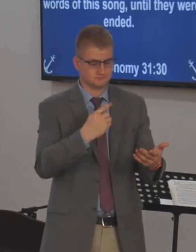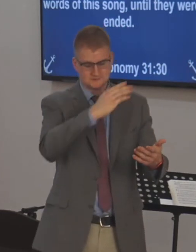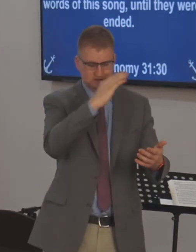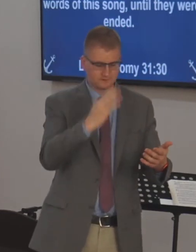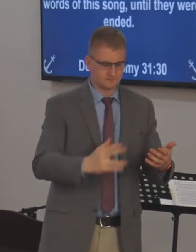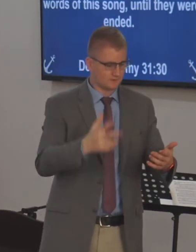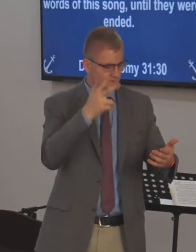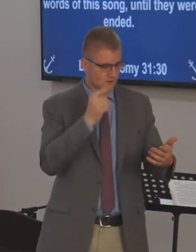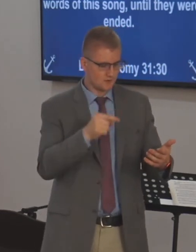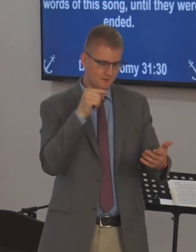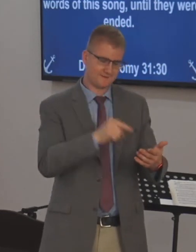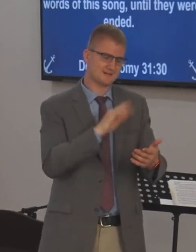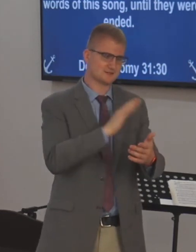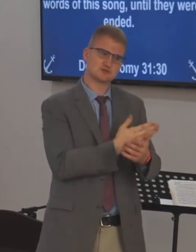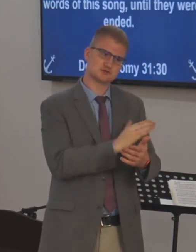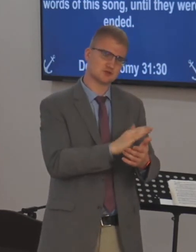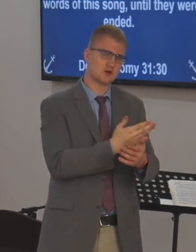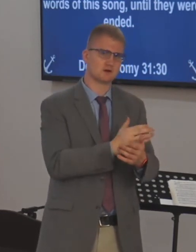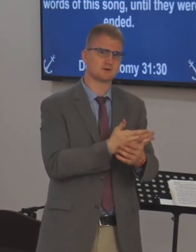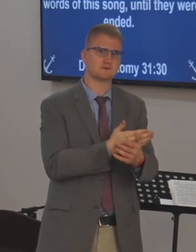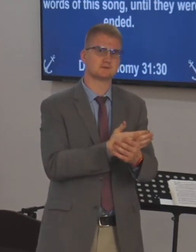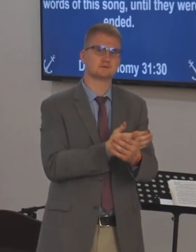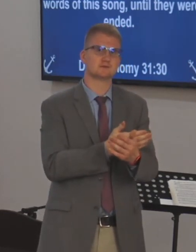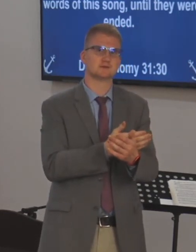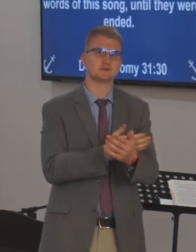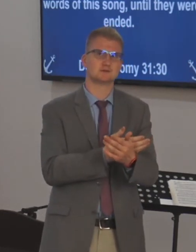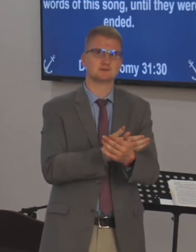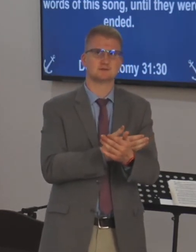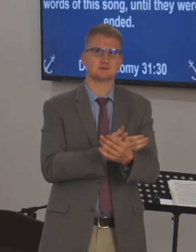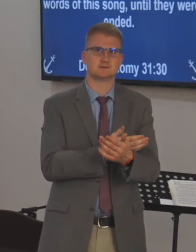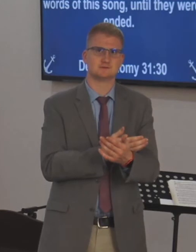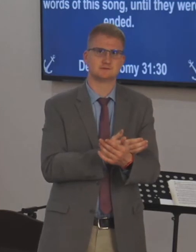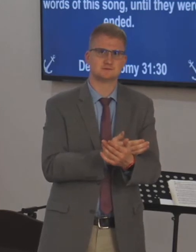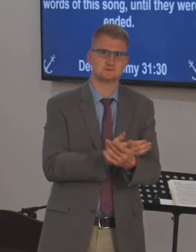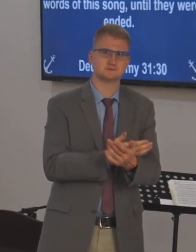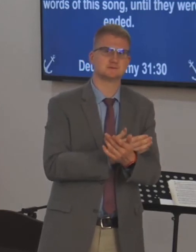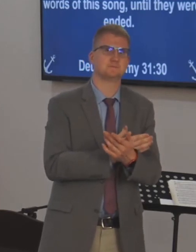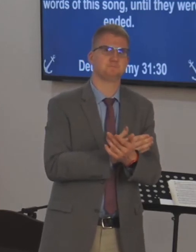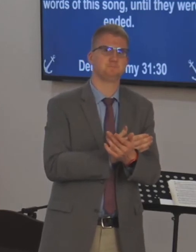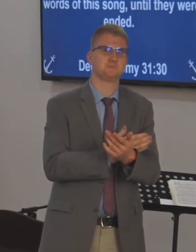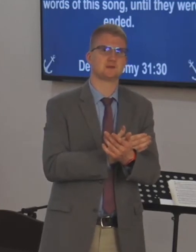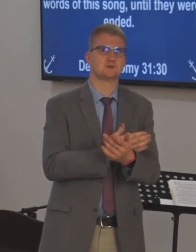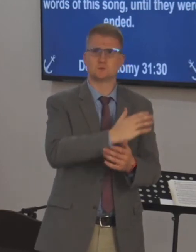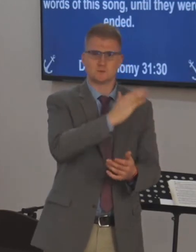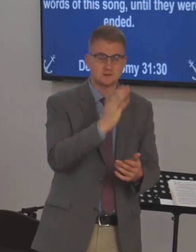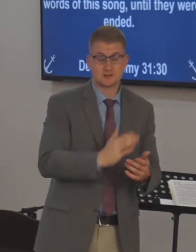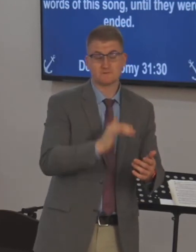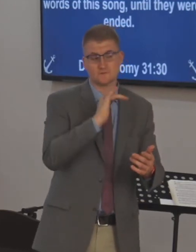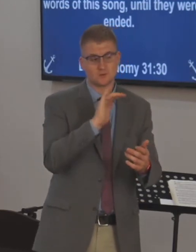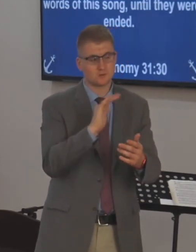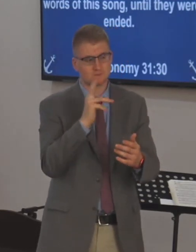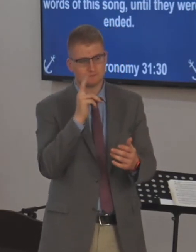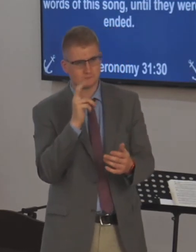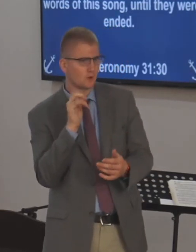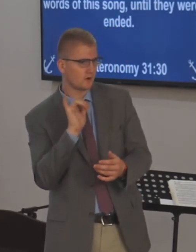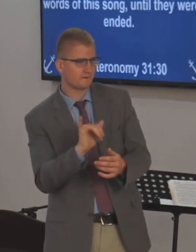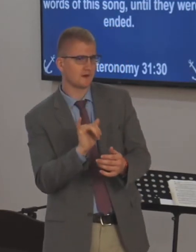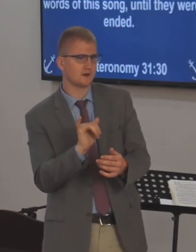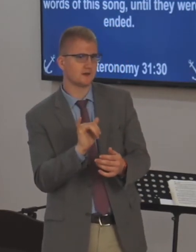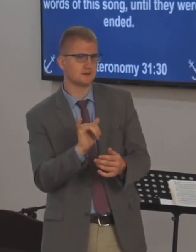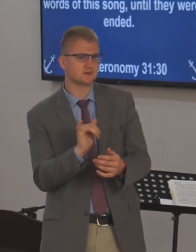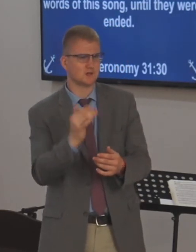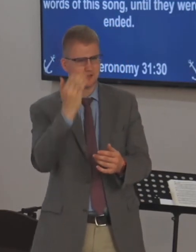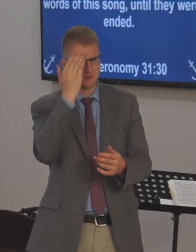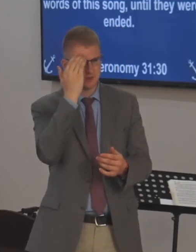song sang. Is that right? Is that English? Sang, song, sing, song, whatever. But I've never heard it. Now, I know we've got some